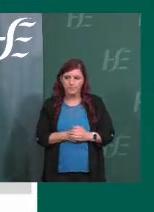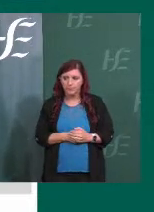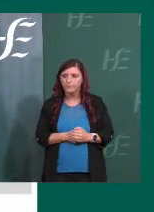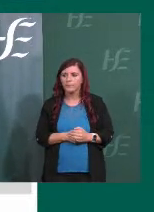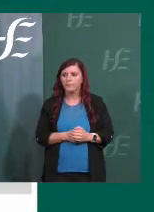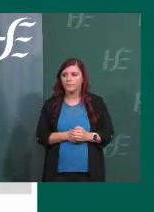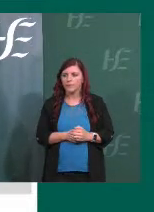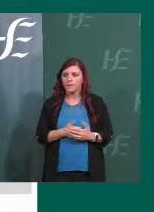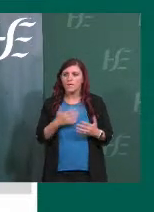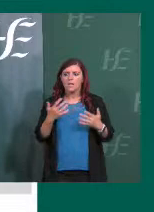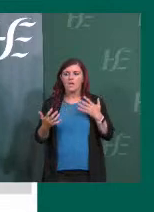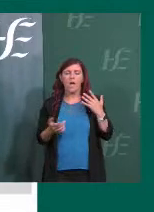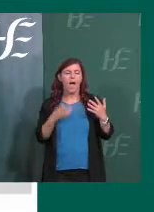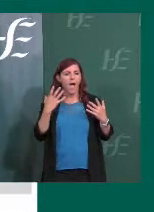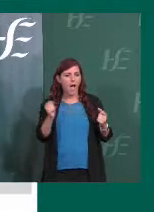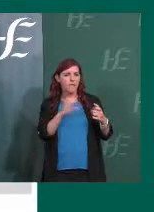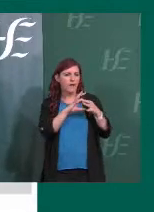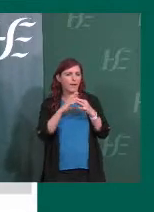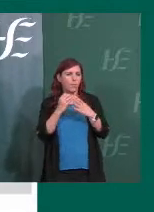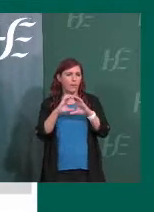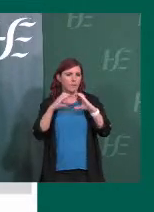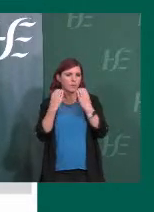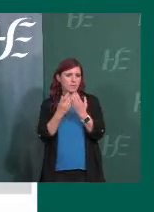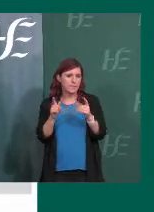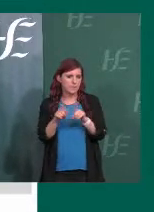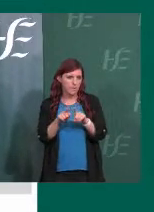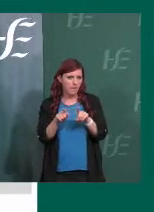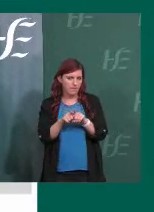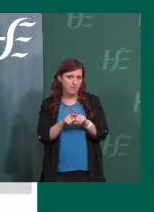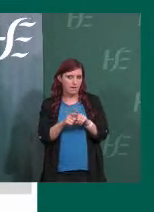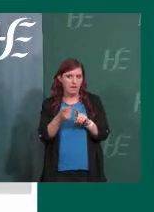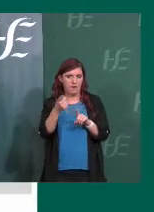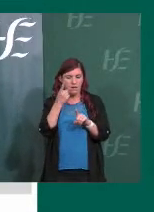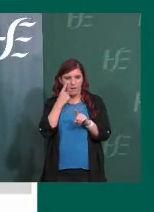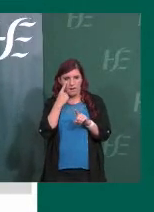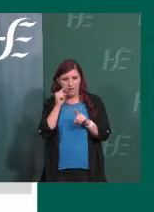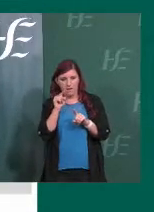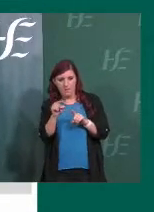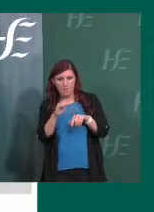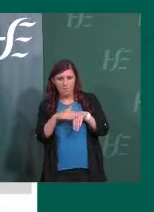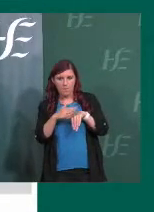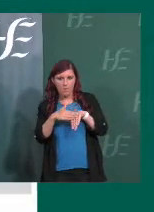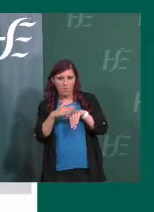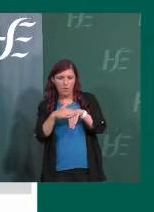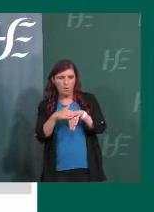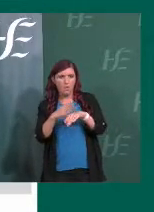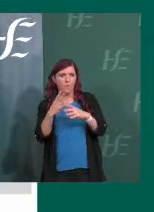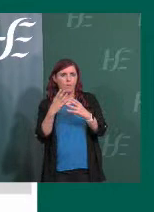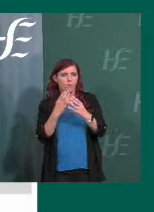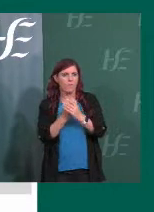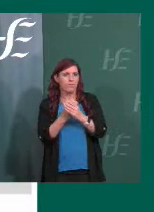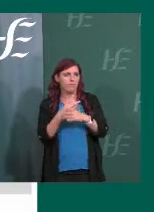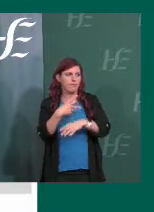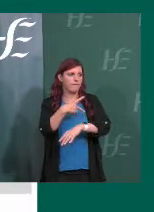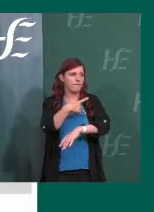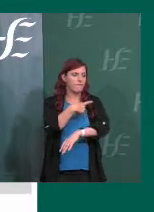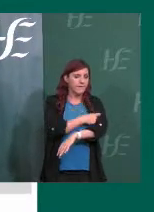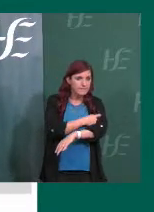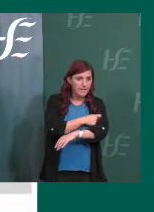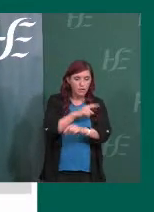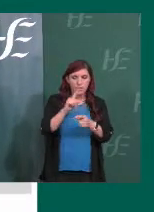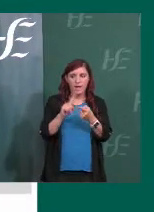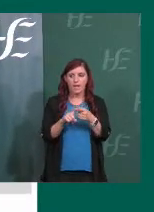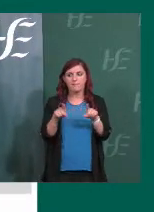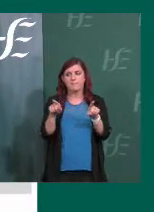waves, but attenuated. And we believe that attenuation is in a large measure related to the vaccination, as well as